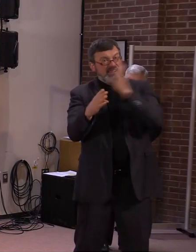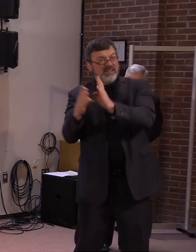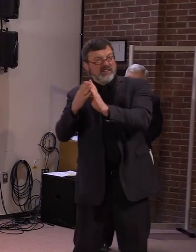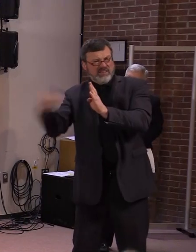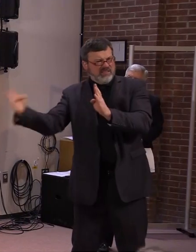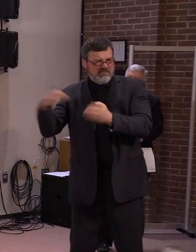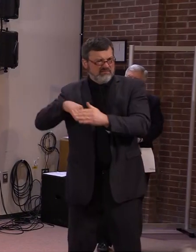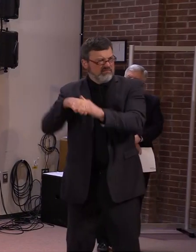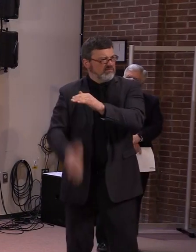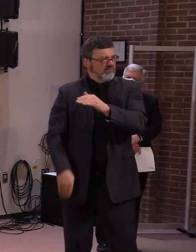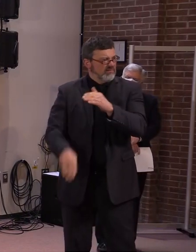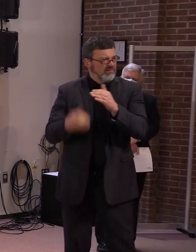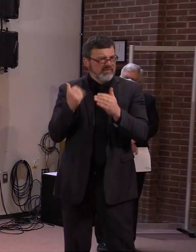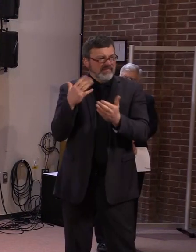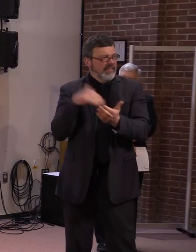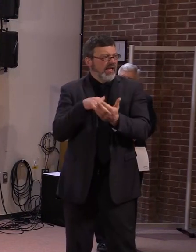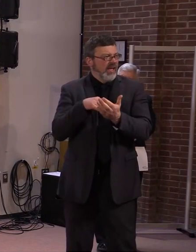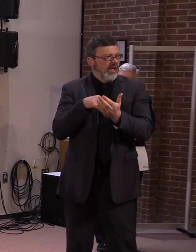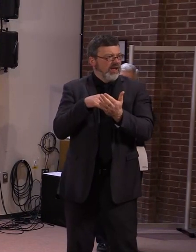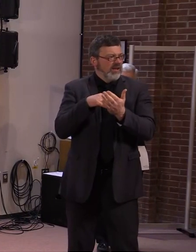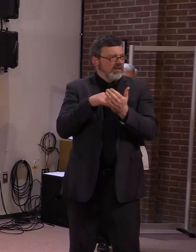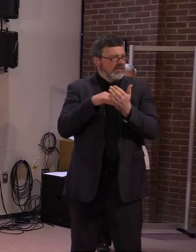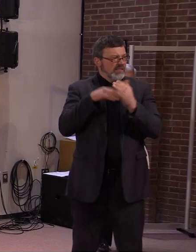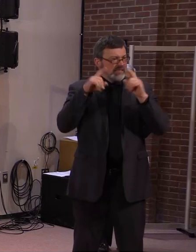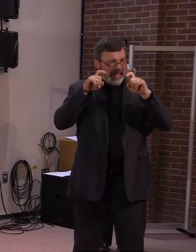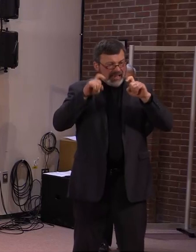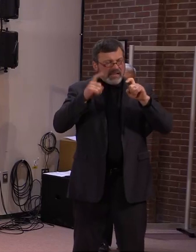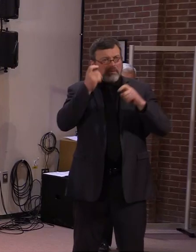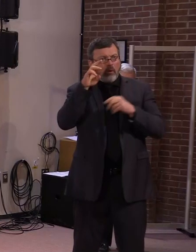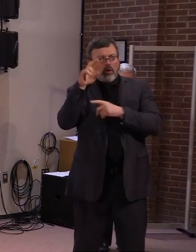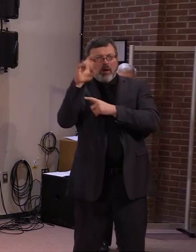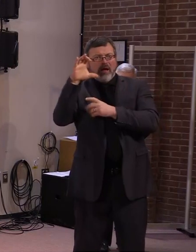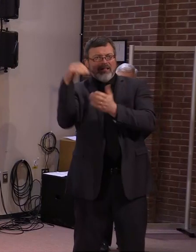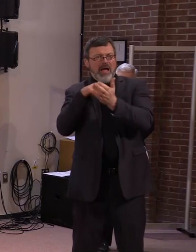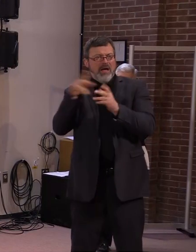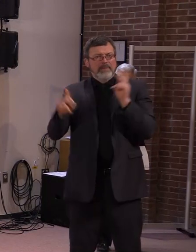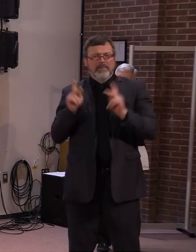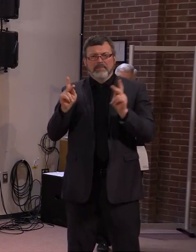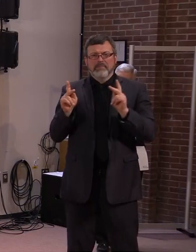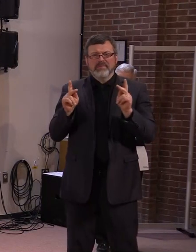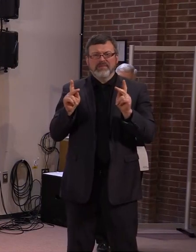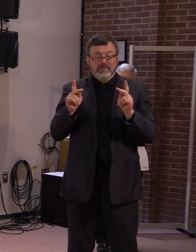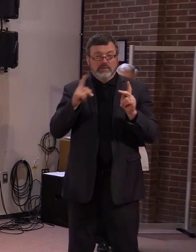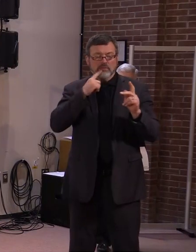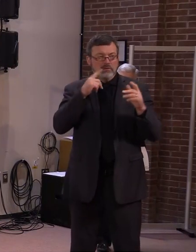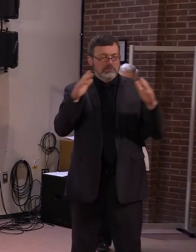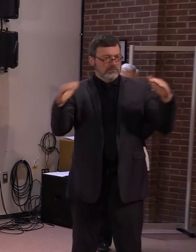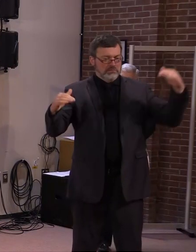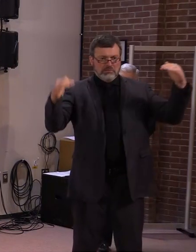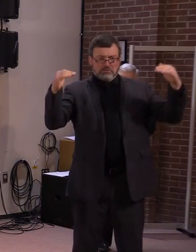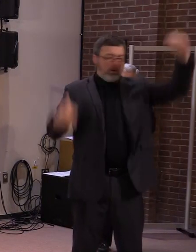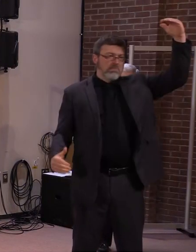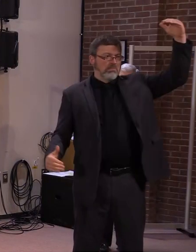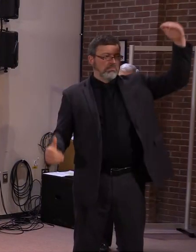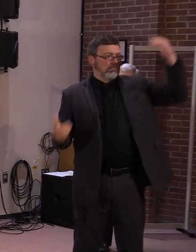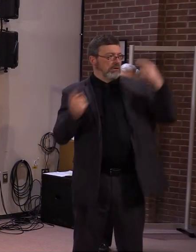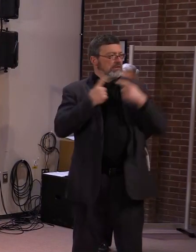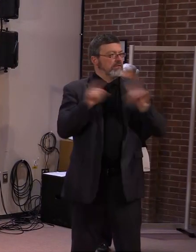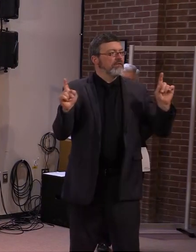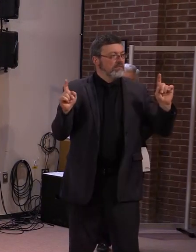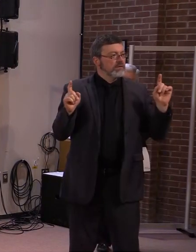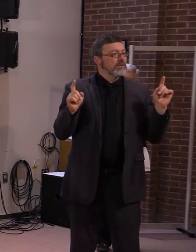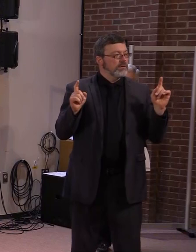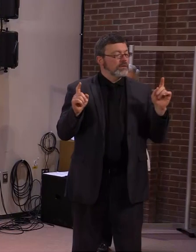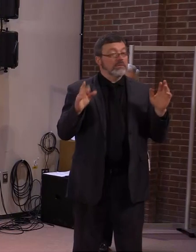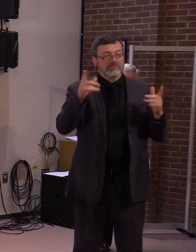there are 40 states behind them. Nevada, for instance, which some have held up as a model